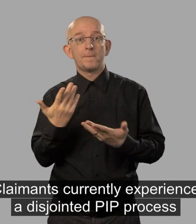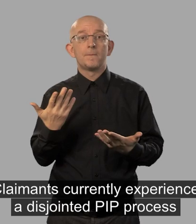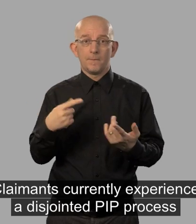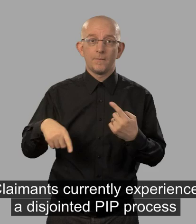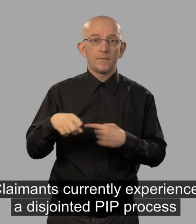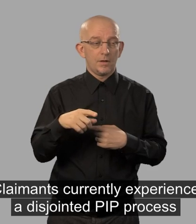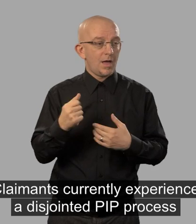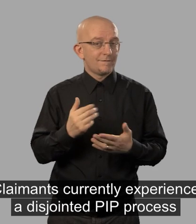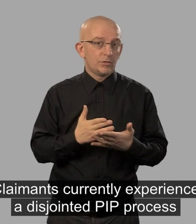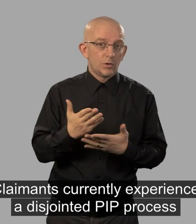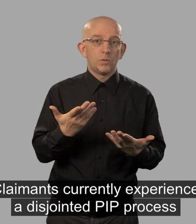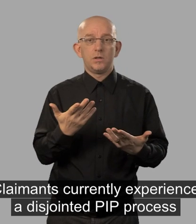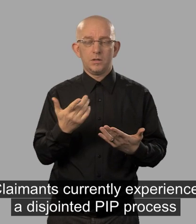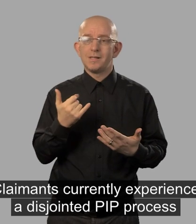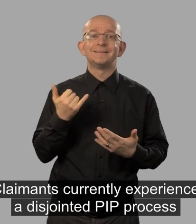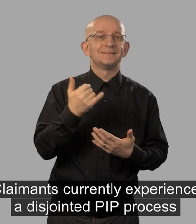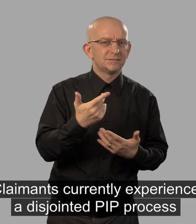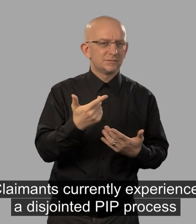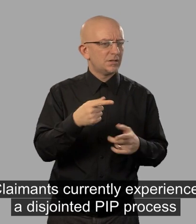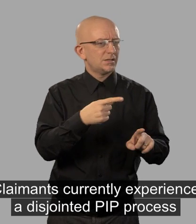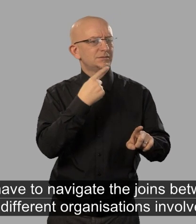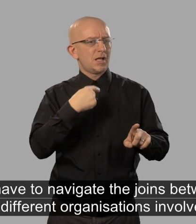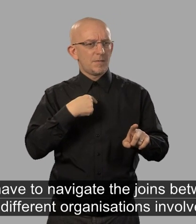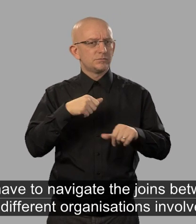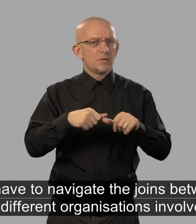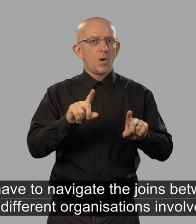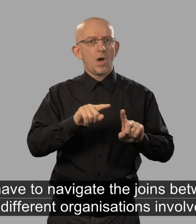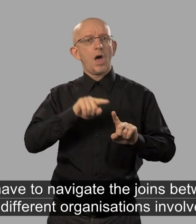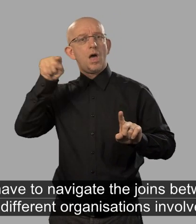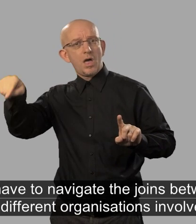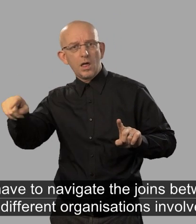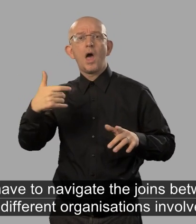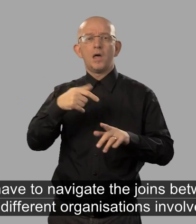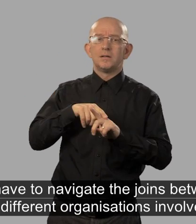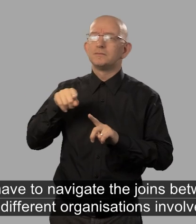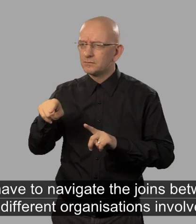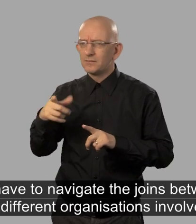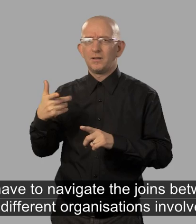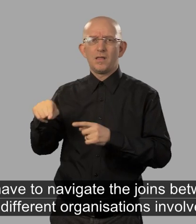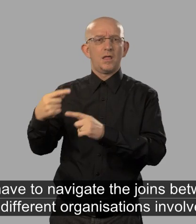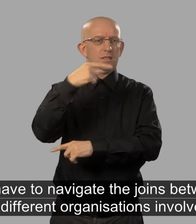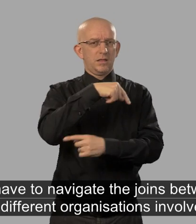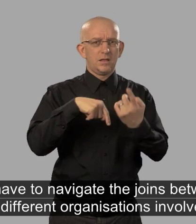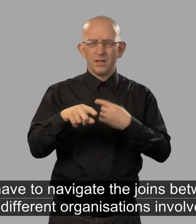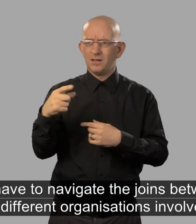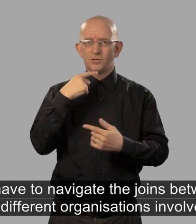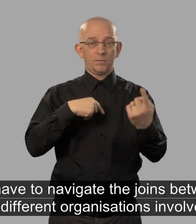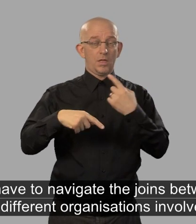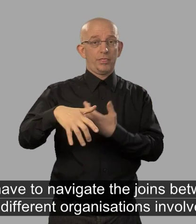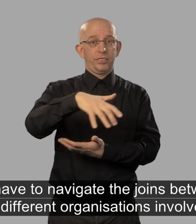Claimants currently experience a disjointed PIP process and have to navigate the joins between the different